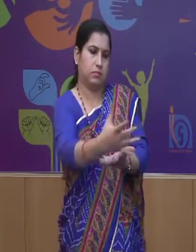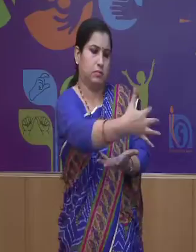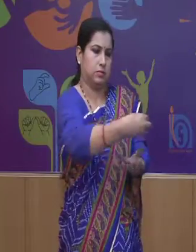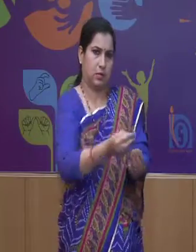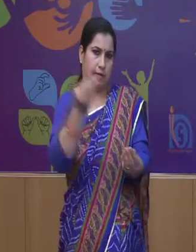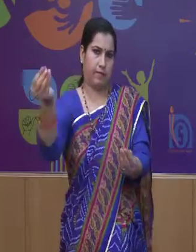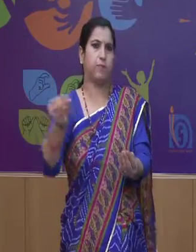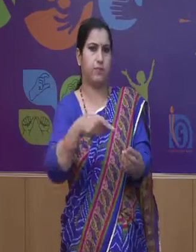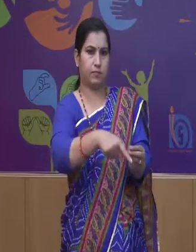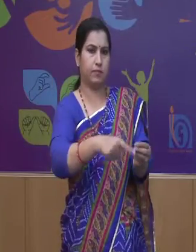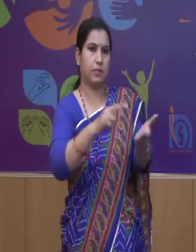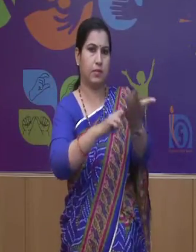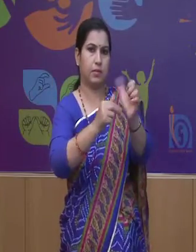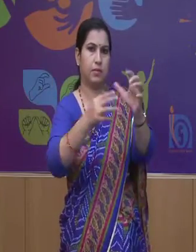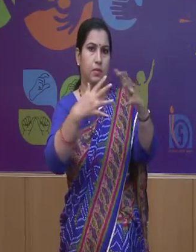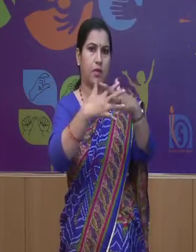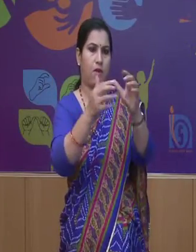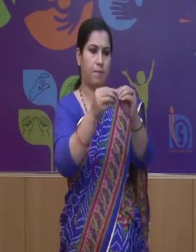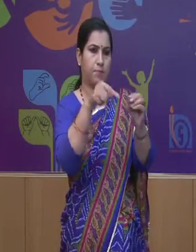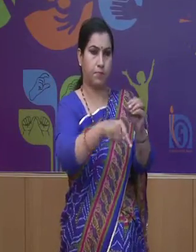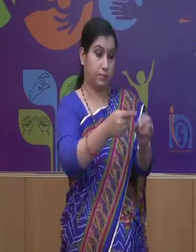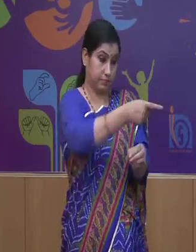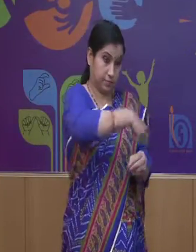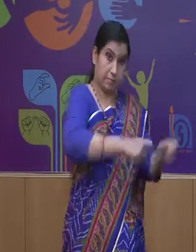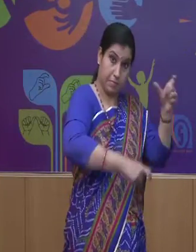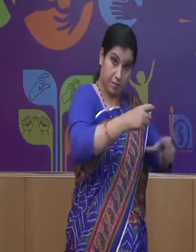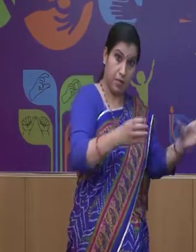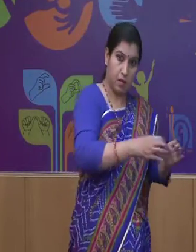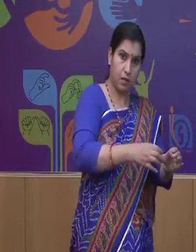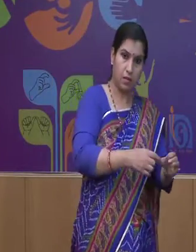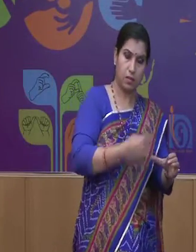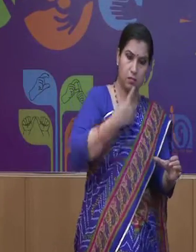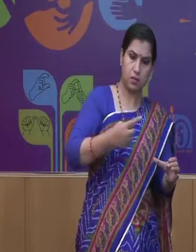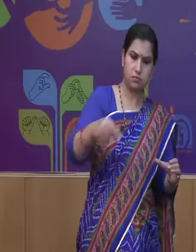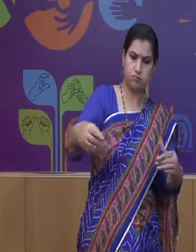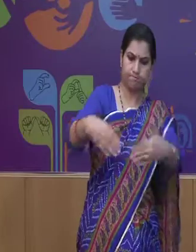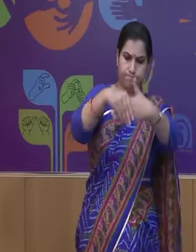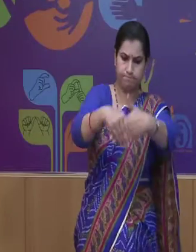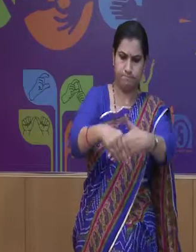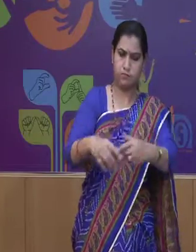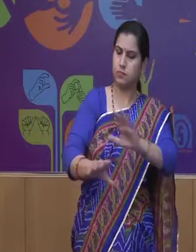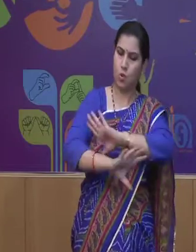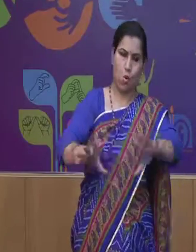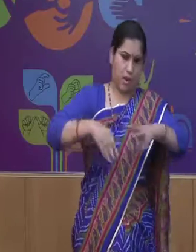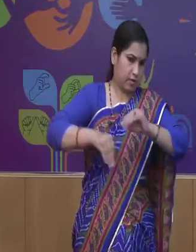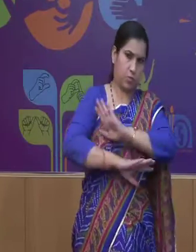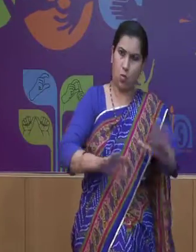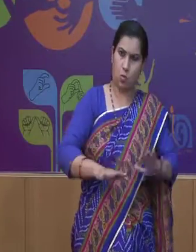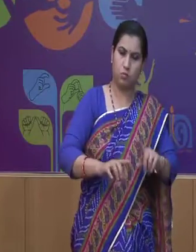The Polygars people opposed this decision of the company, and after many